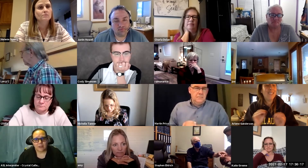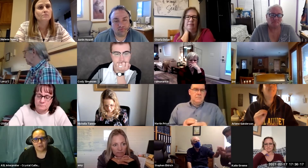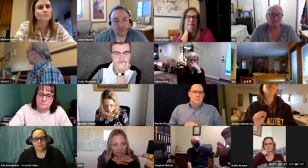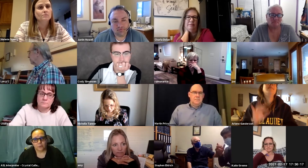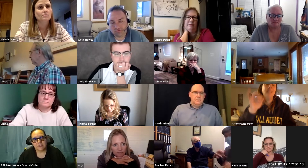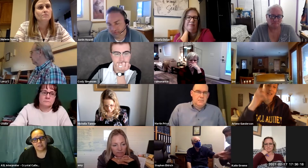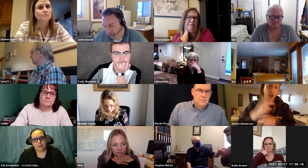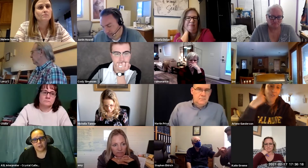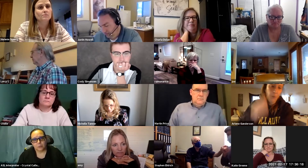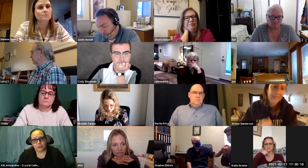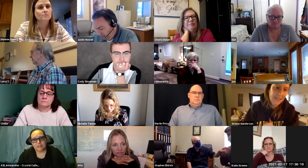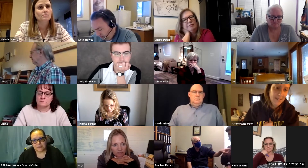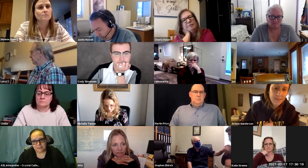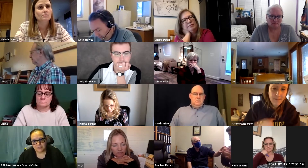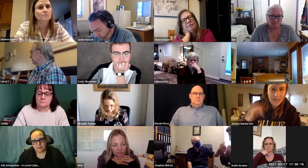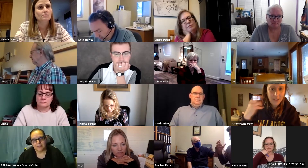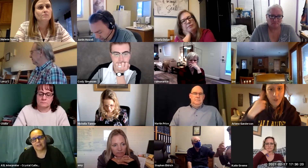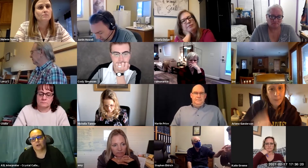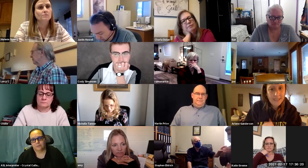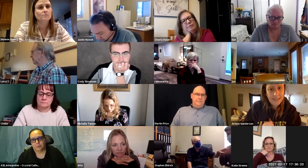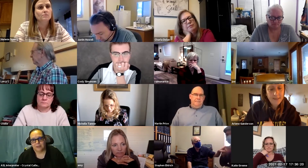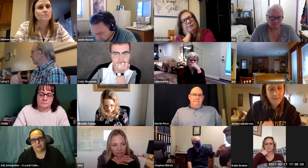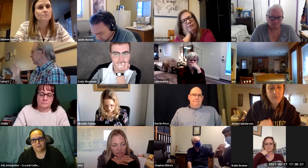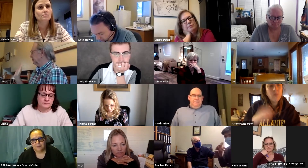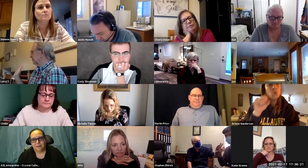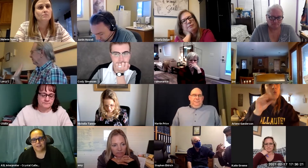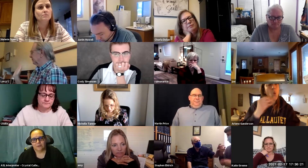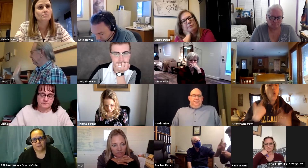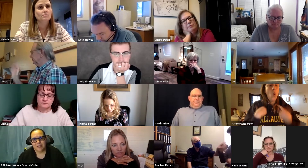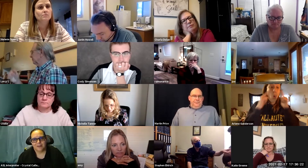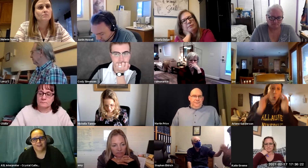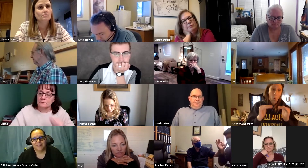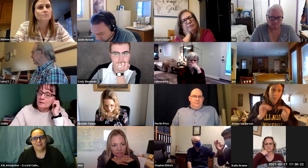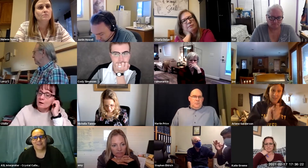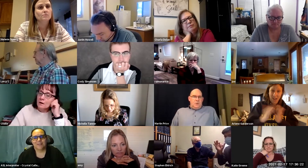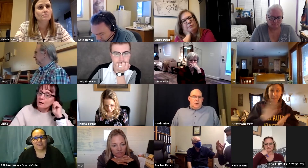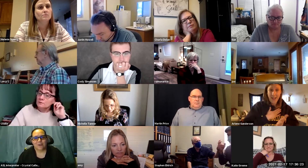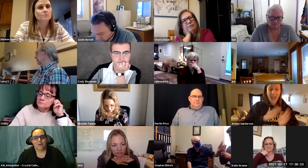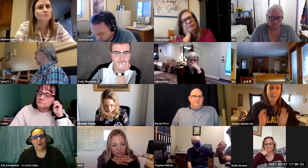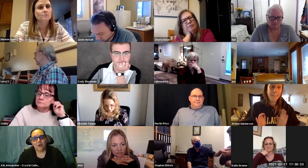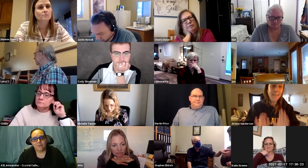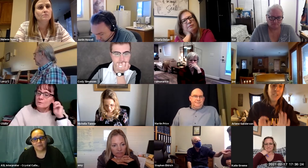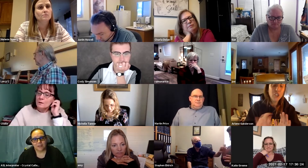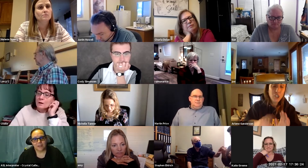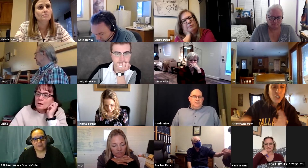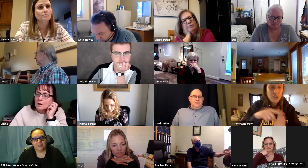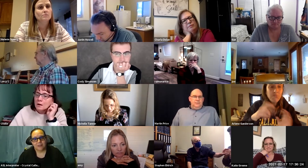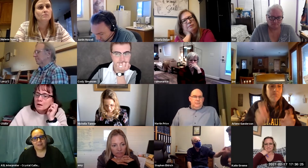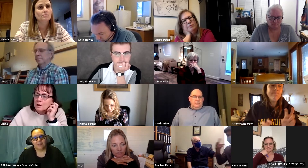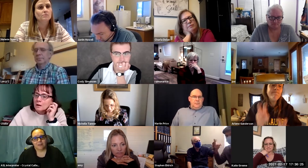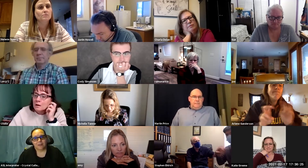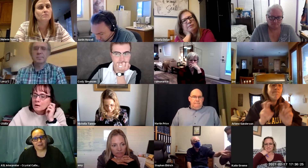don't really have much of a voice. I think I'm here more to listen, and that's hard for me. That's hard for me. So